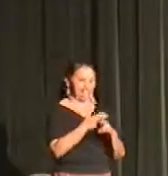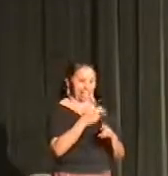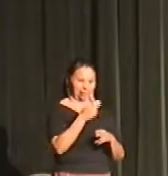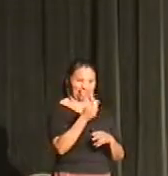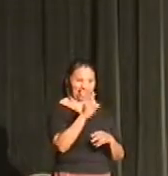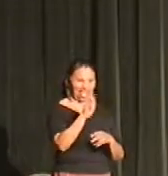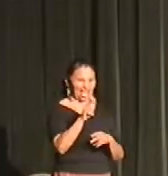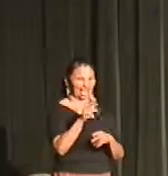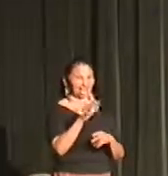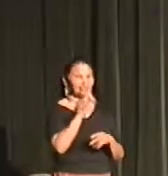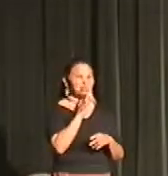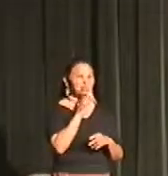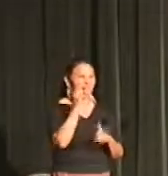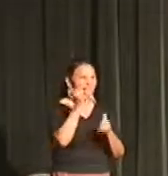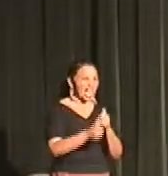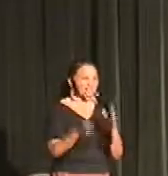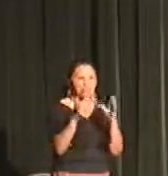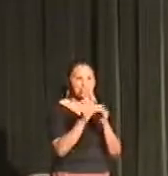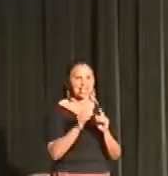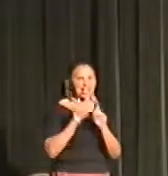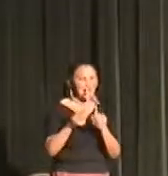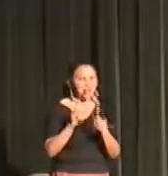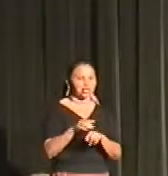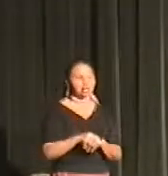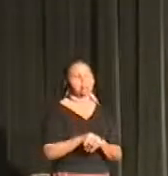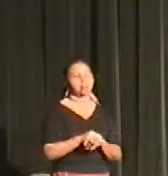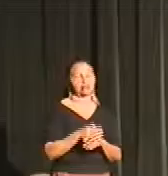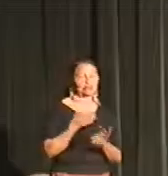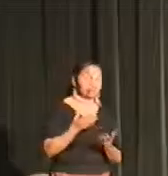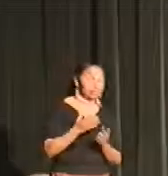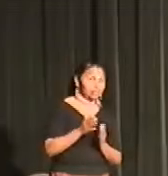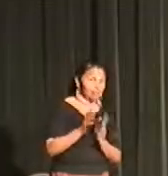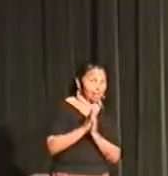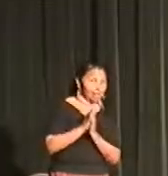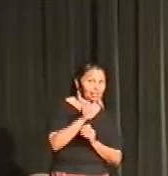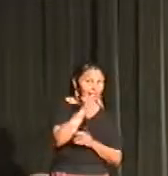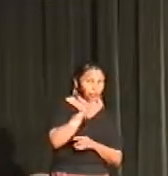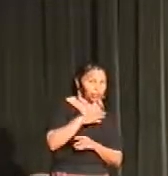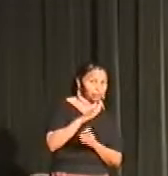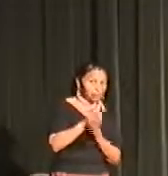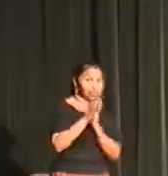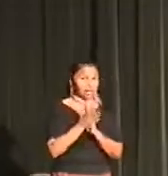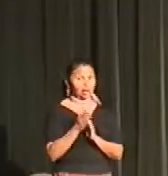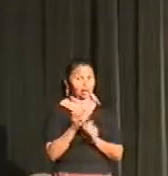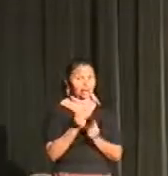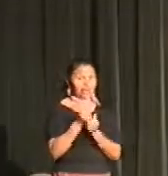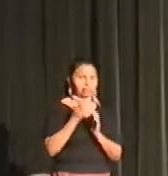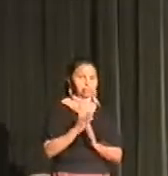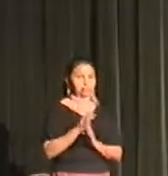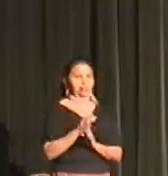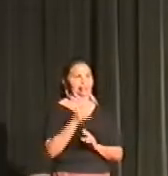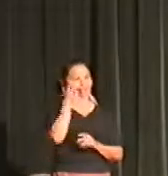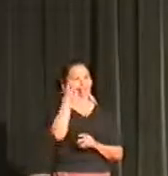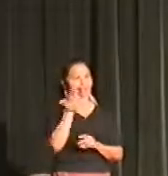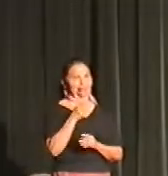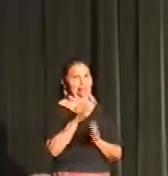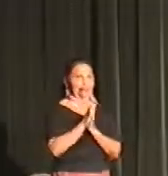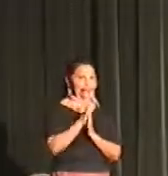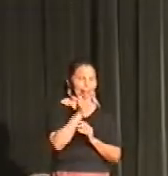me crazy. And I thought, perhaps if I asked this woman to be my sponsor, which is the only reason I think of asking a woman to be my sponsor, I could find out ahead of time